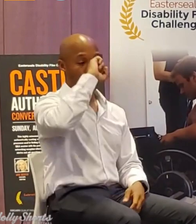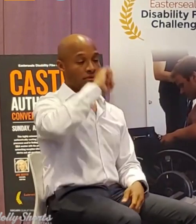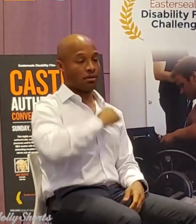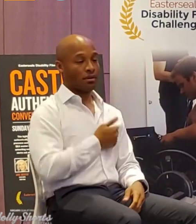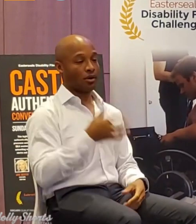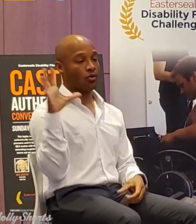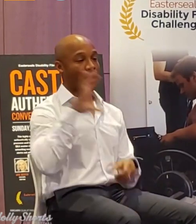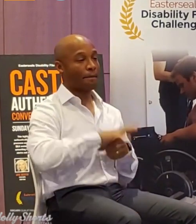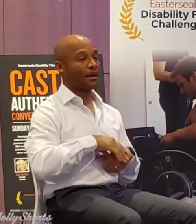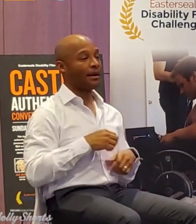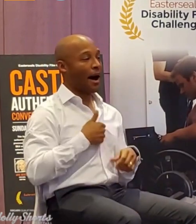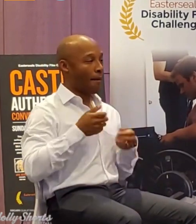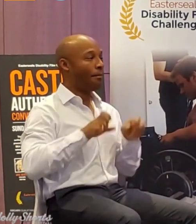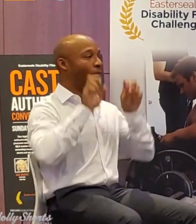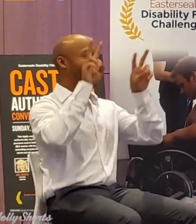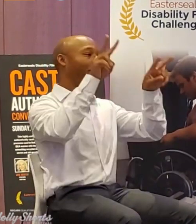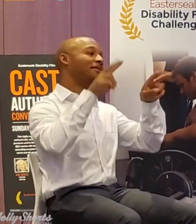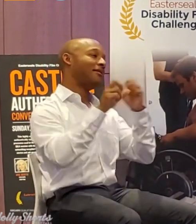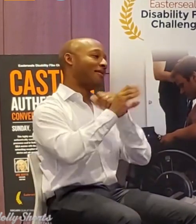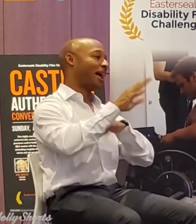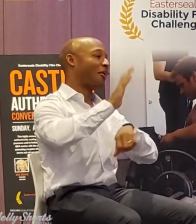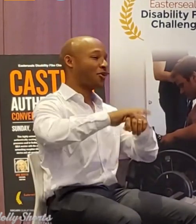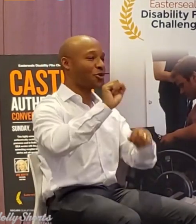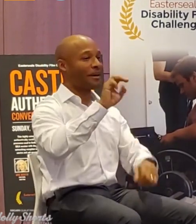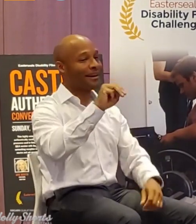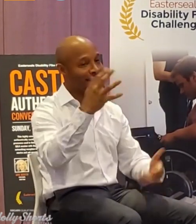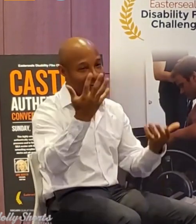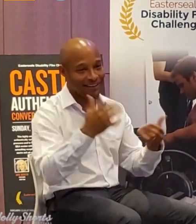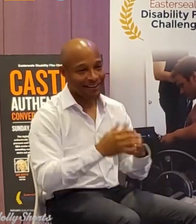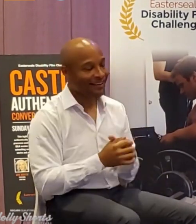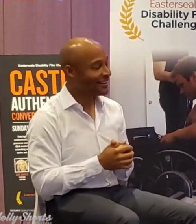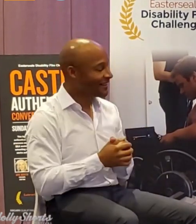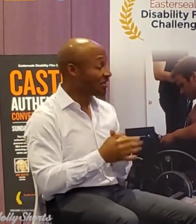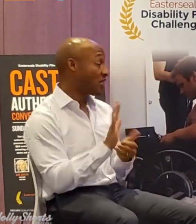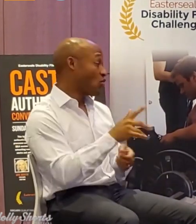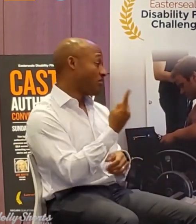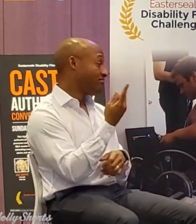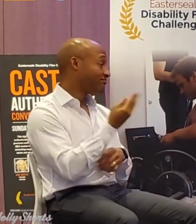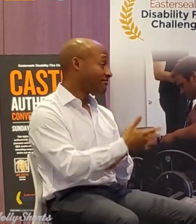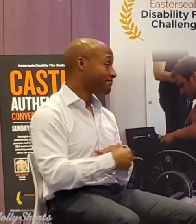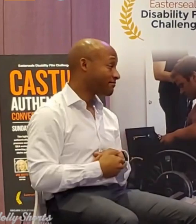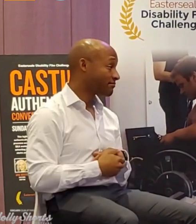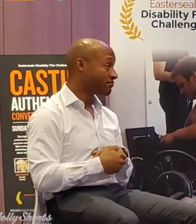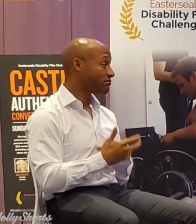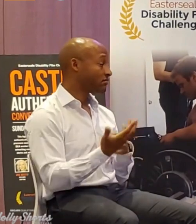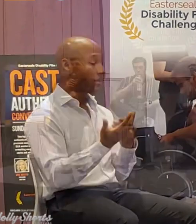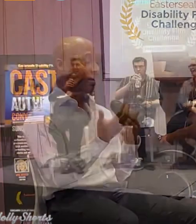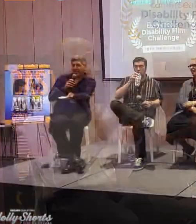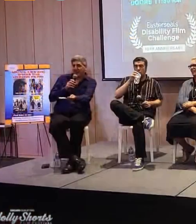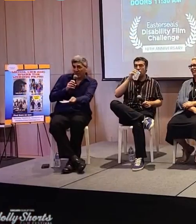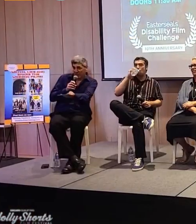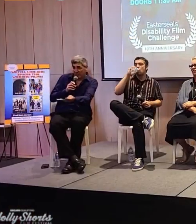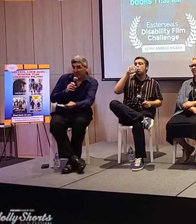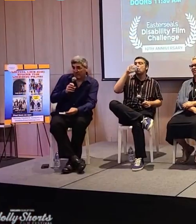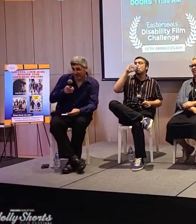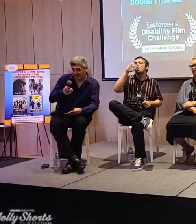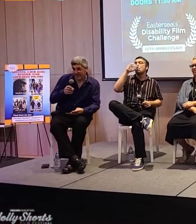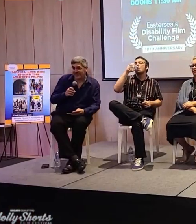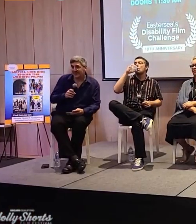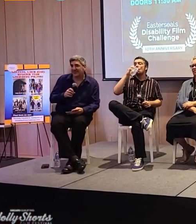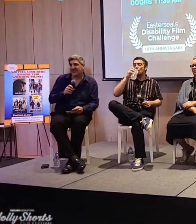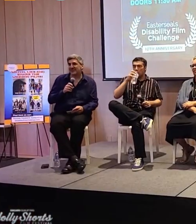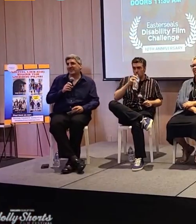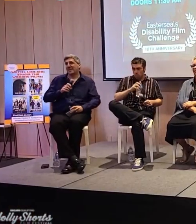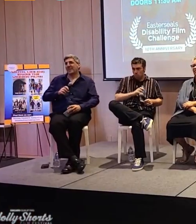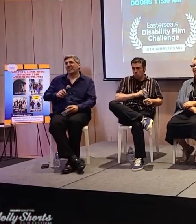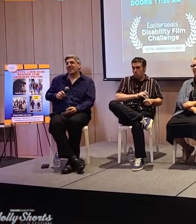posting a flyer on my social media. But that's one thing for sure. As many avenues as possible. Absolutely.